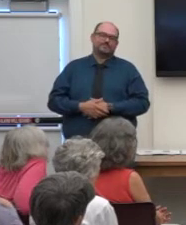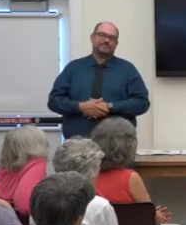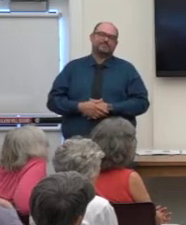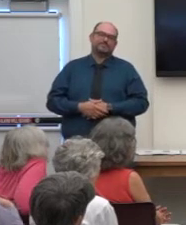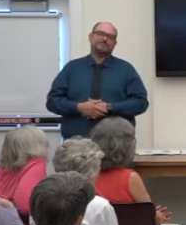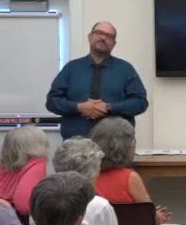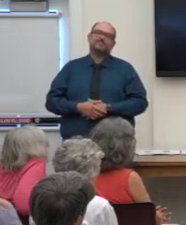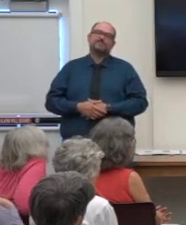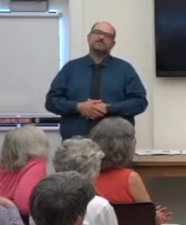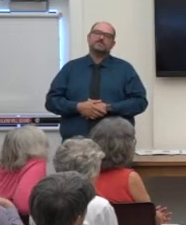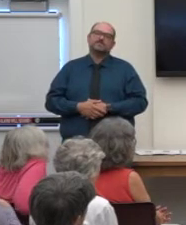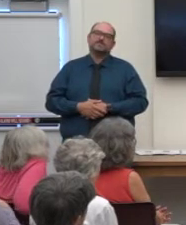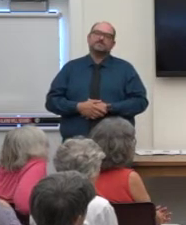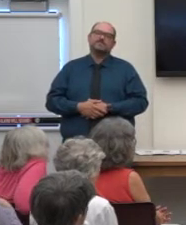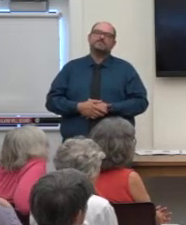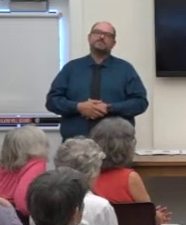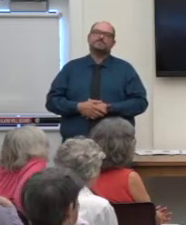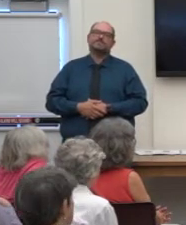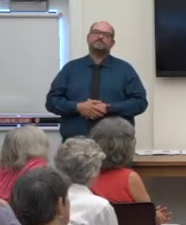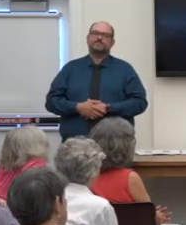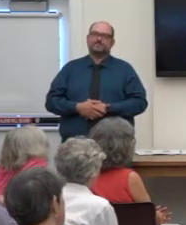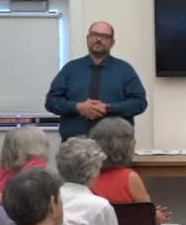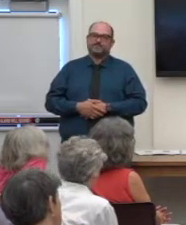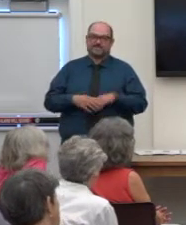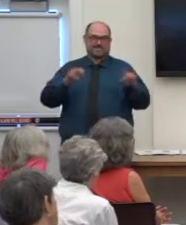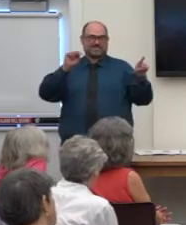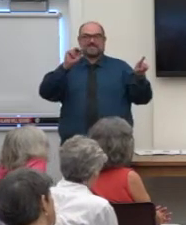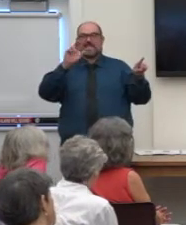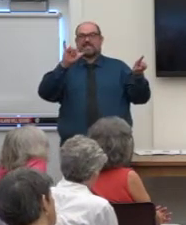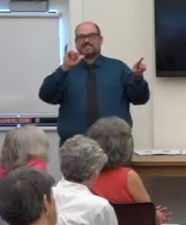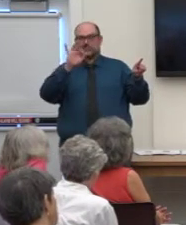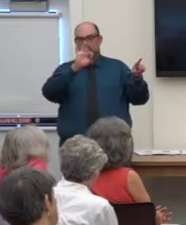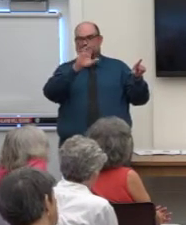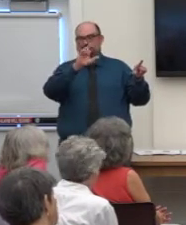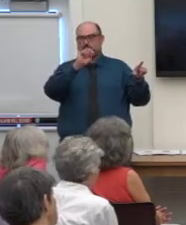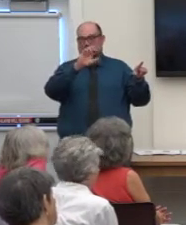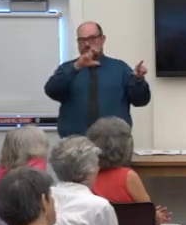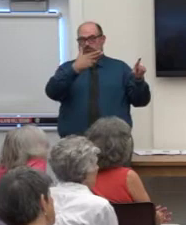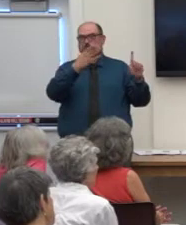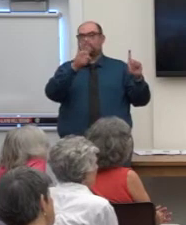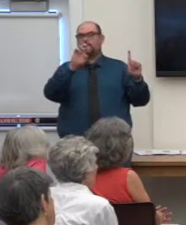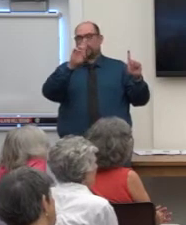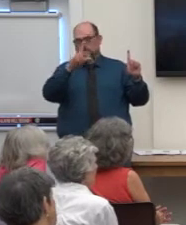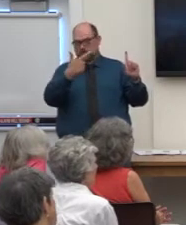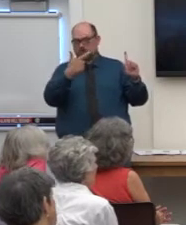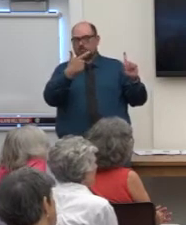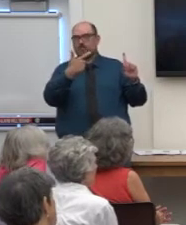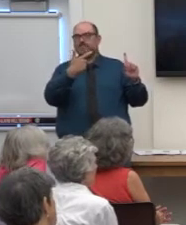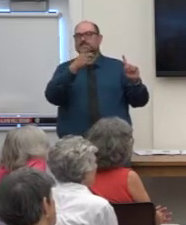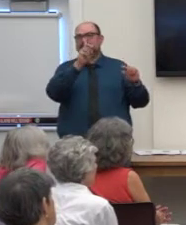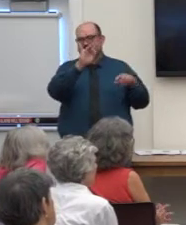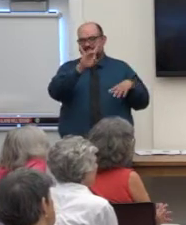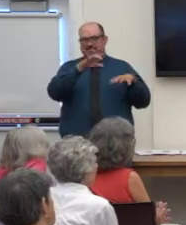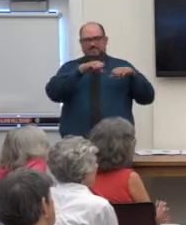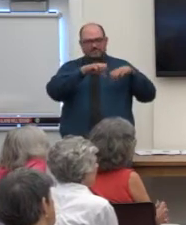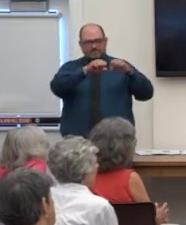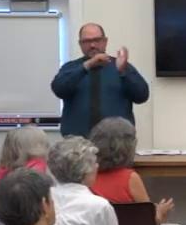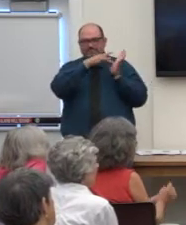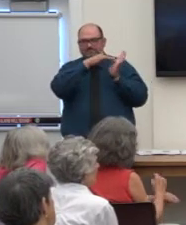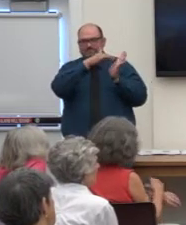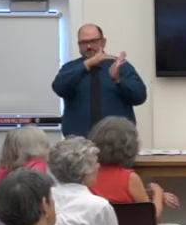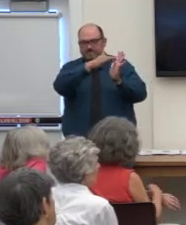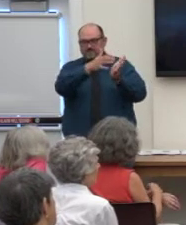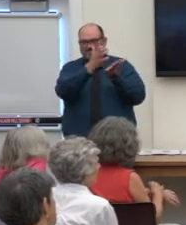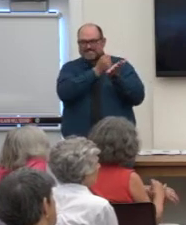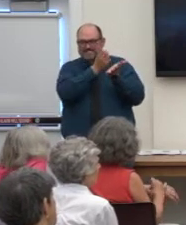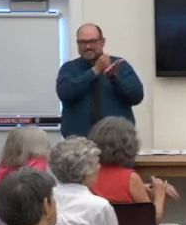It was, Nancy Frischberg had done a whole bunch of studies on this already, so I didn't really have to do much except borrow her stuff. But then